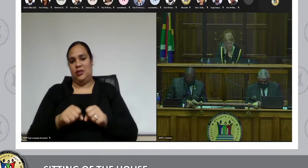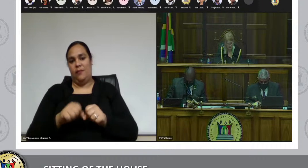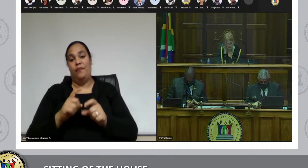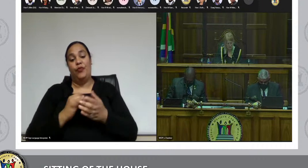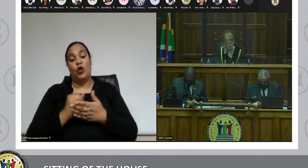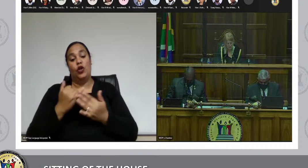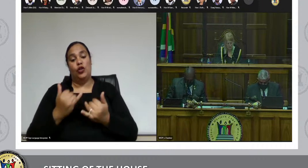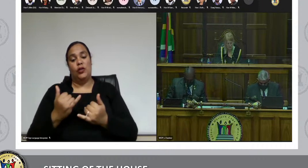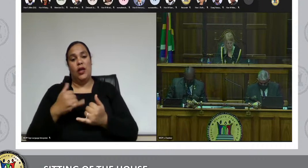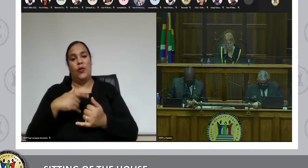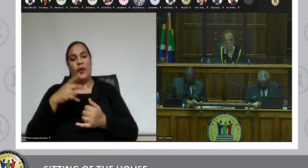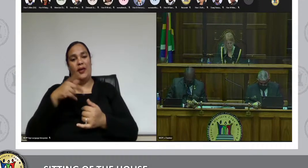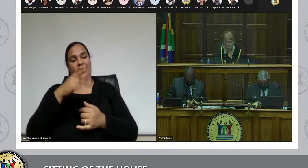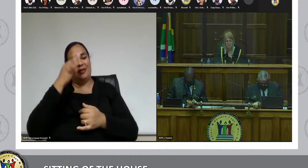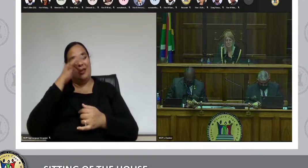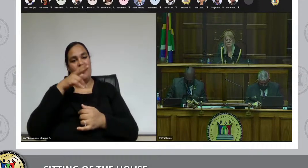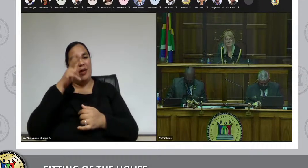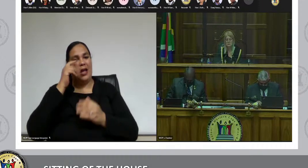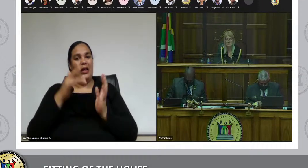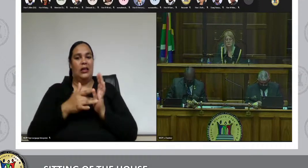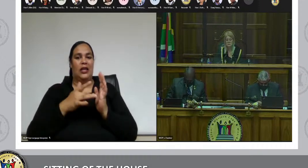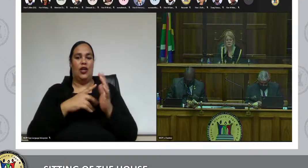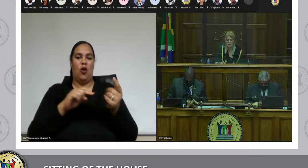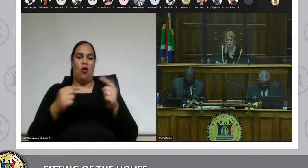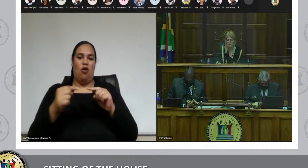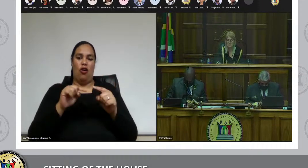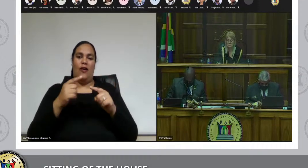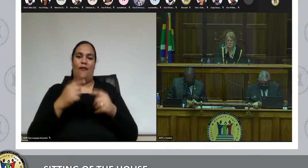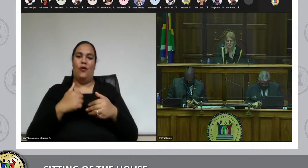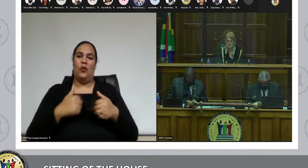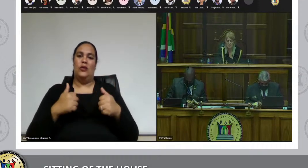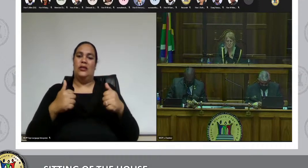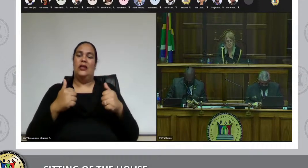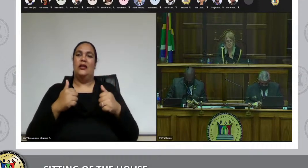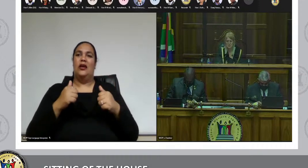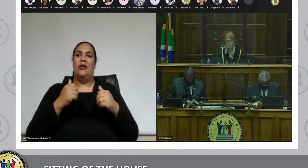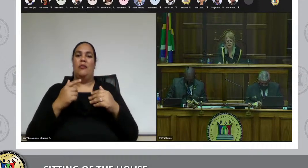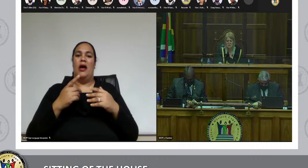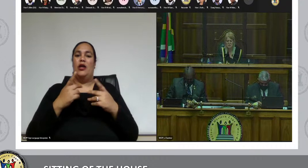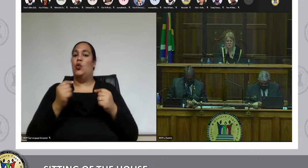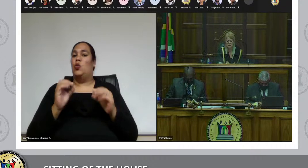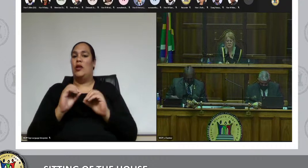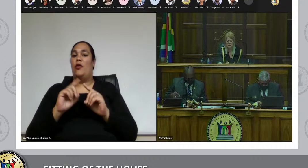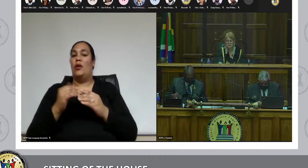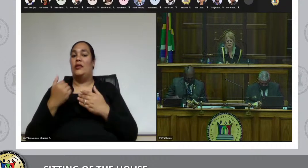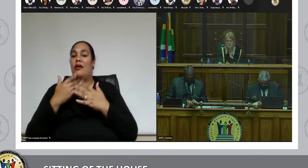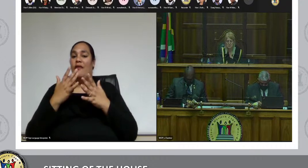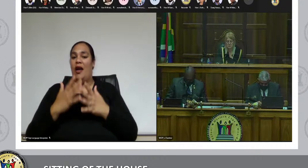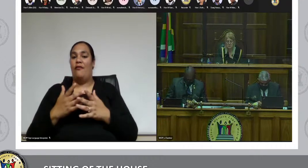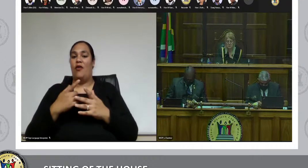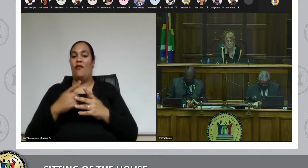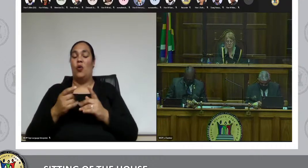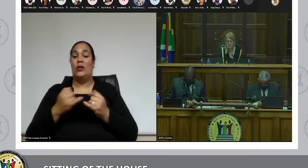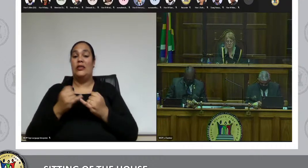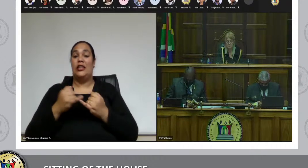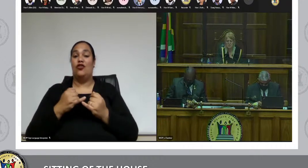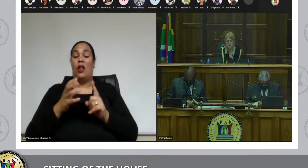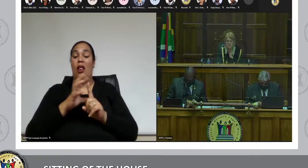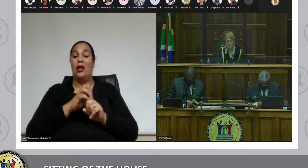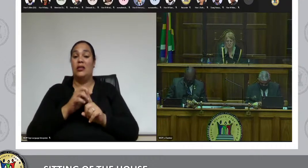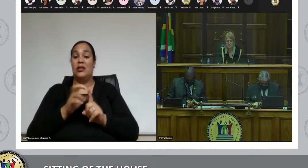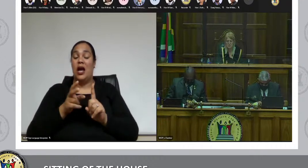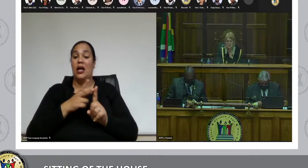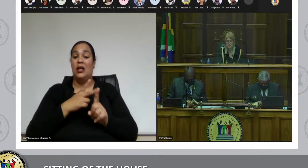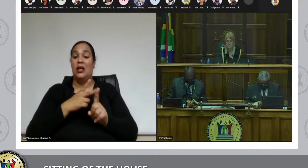we had this government making technical arguments for sitting on its hands, while a survivor of an alleged sexual assault is